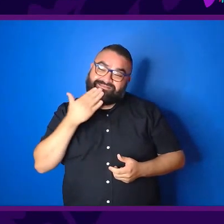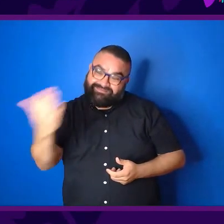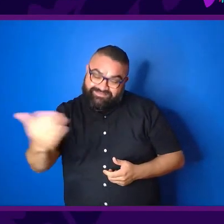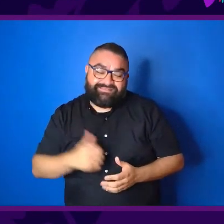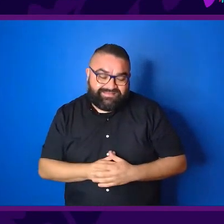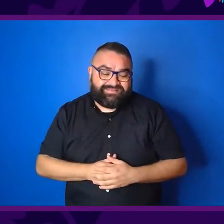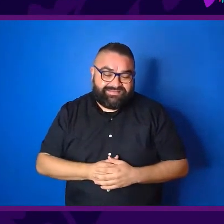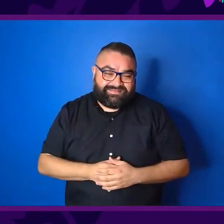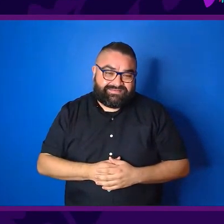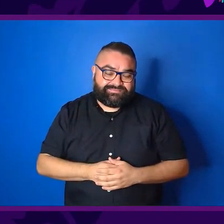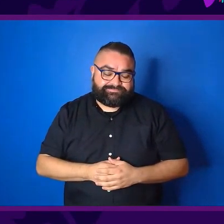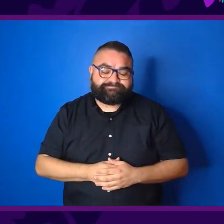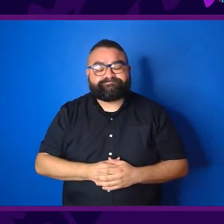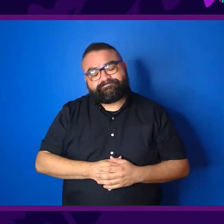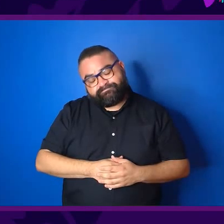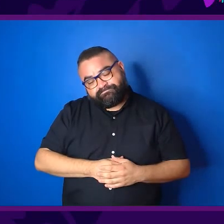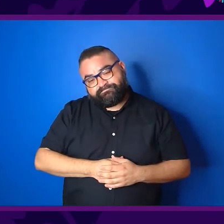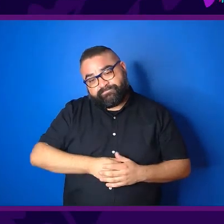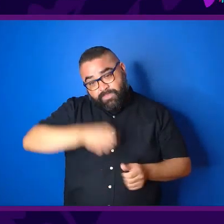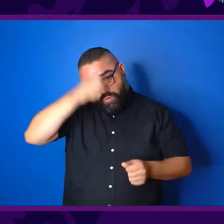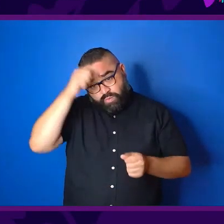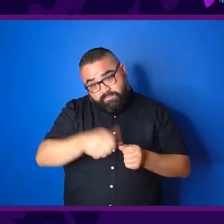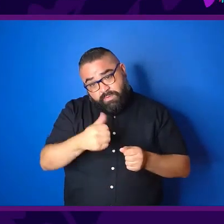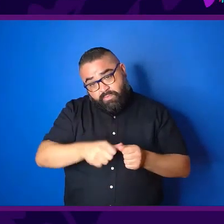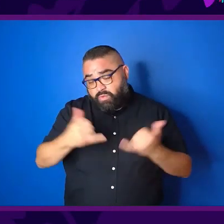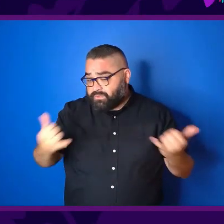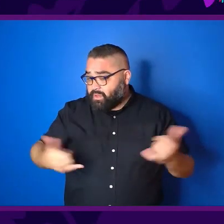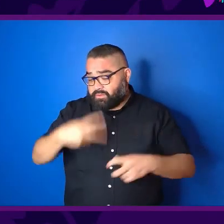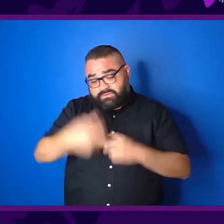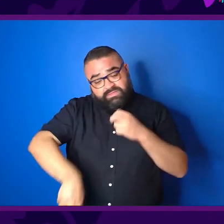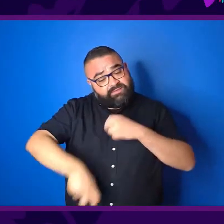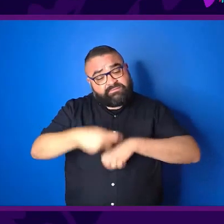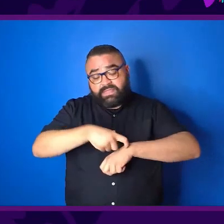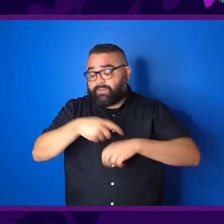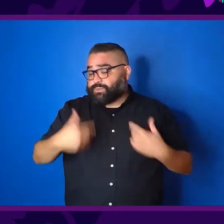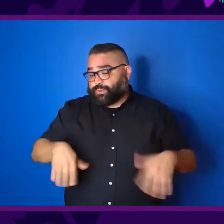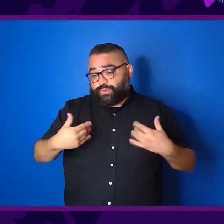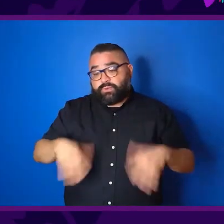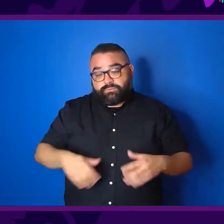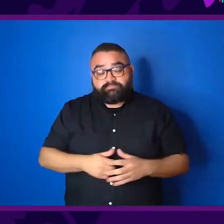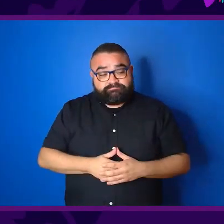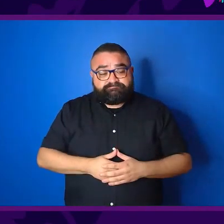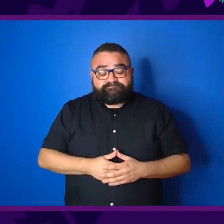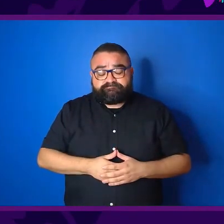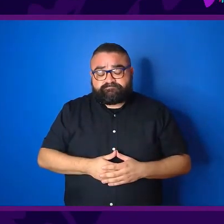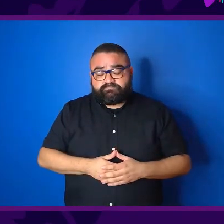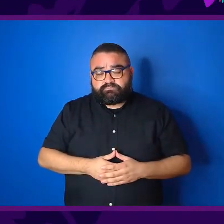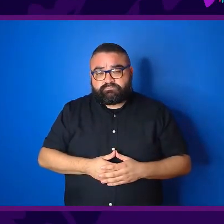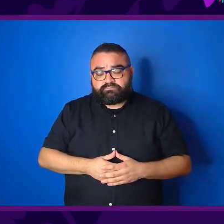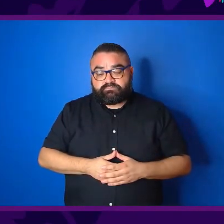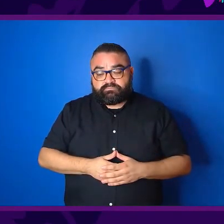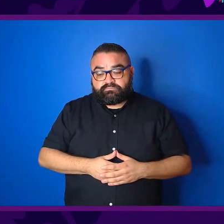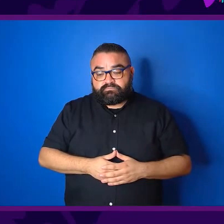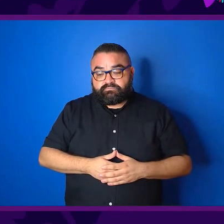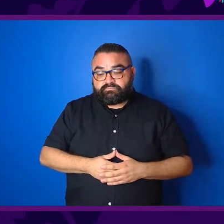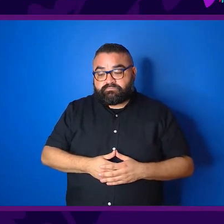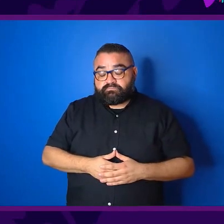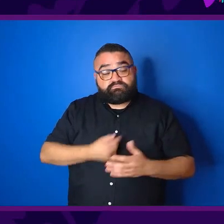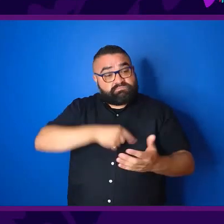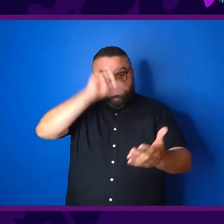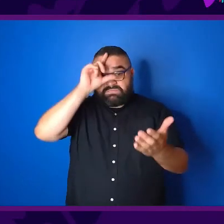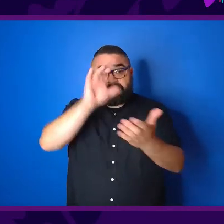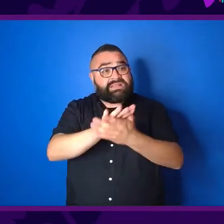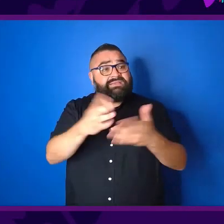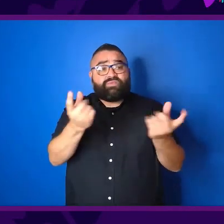to remember that we are in difficult times, and say to everybody out there, yeah, let's believe in the philosophy of nonviolence and try to